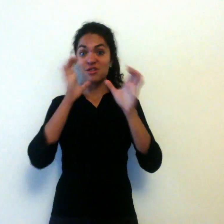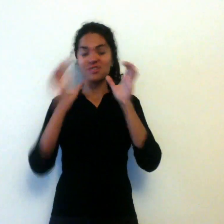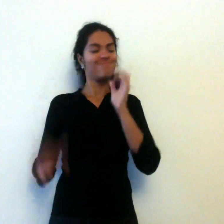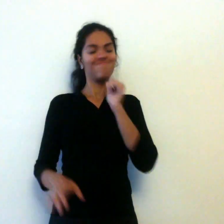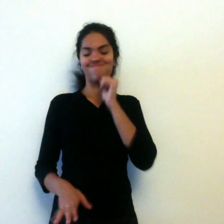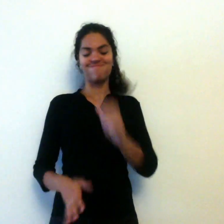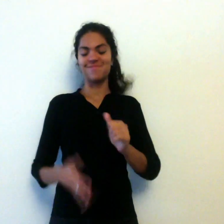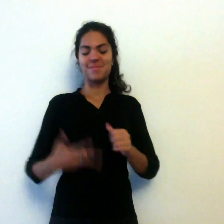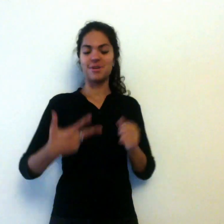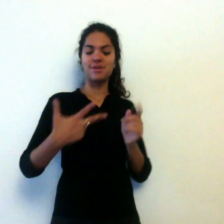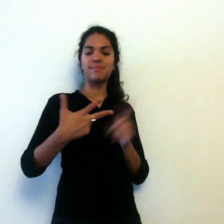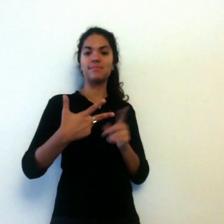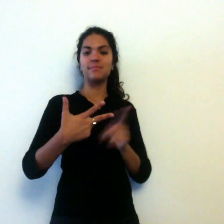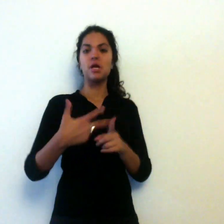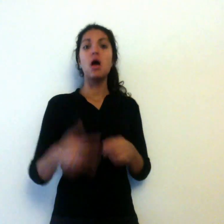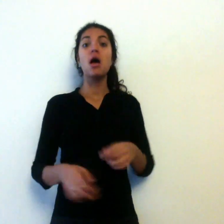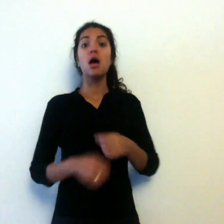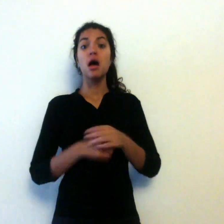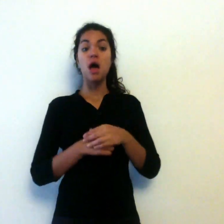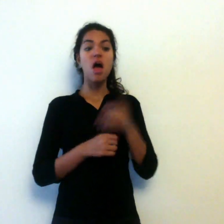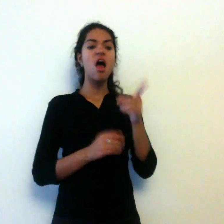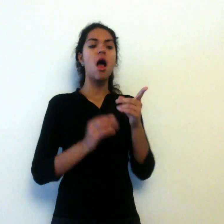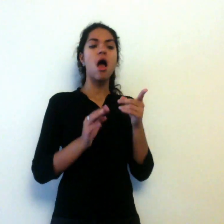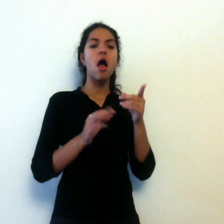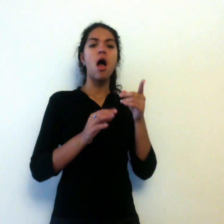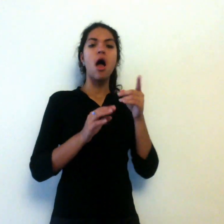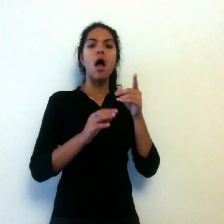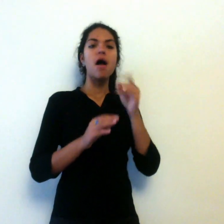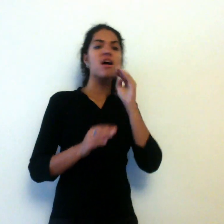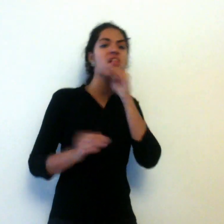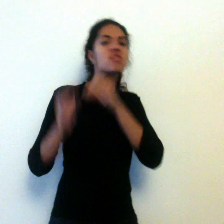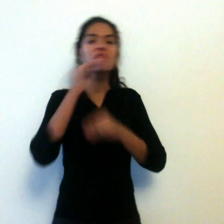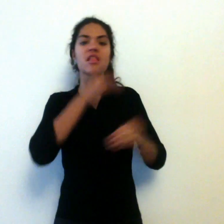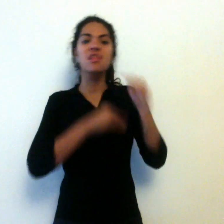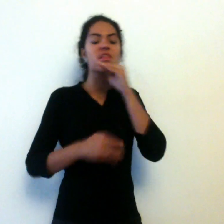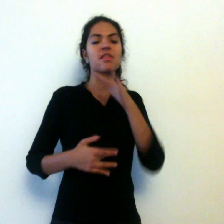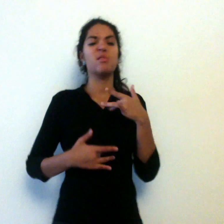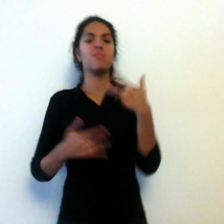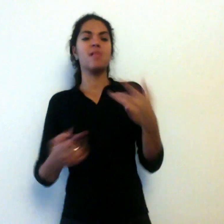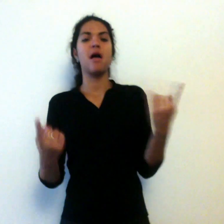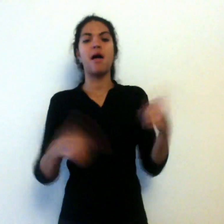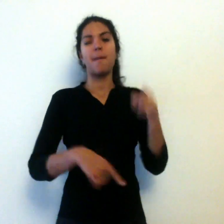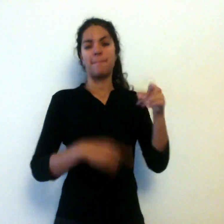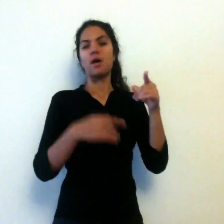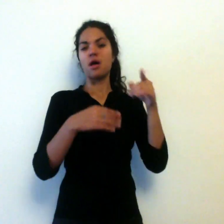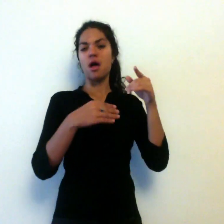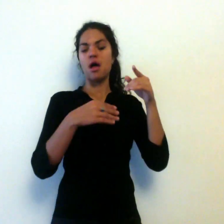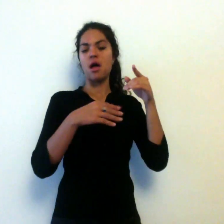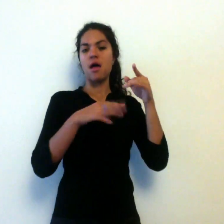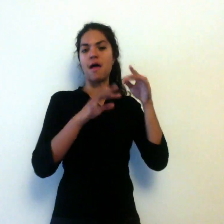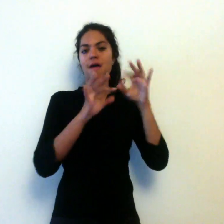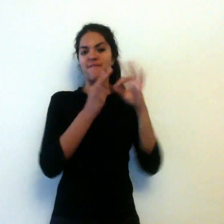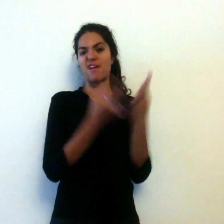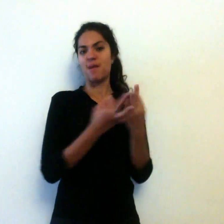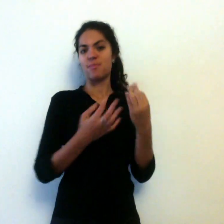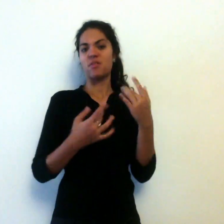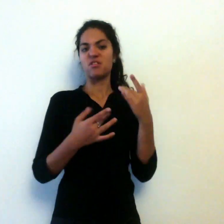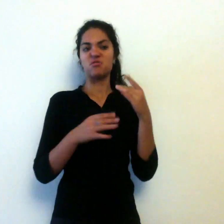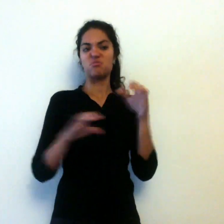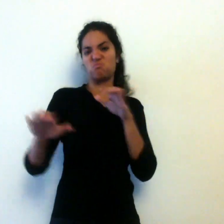the household, and therefore it was imitated by the children. Remember the time Isaac lied about his wife and said,